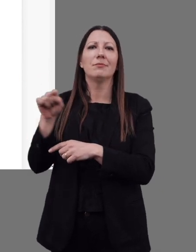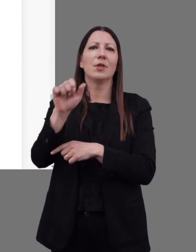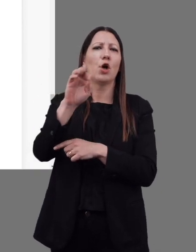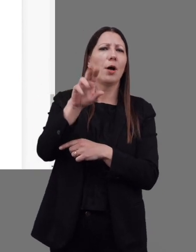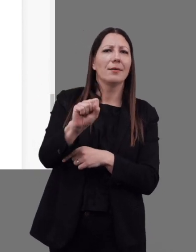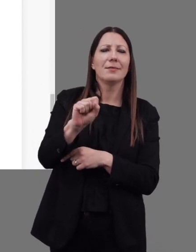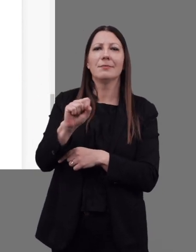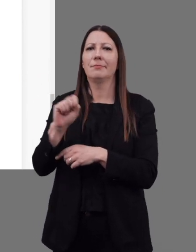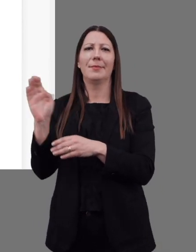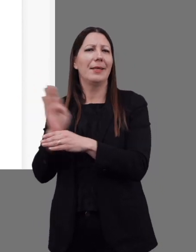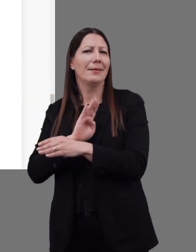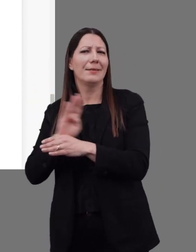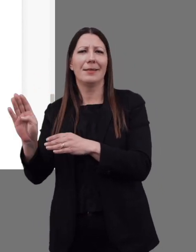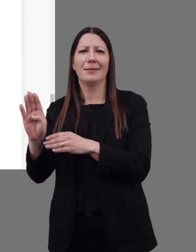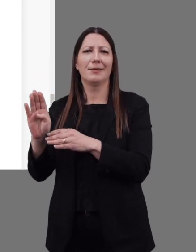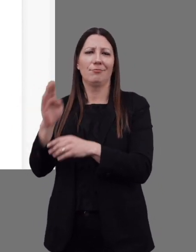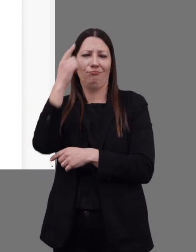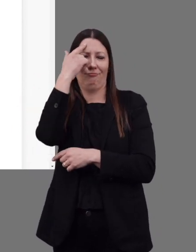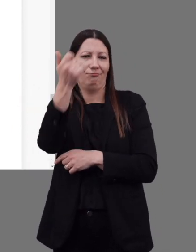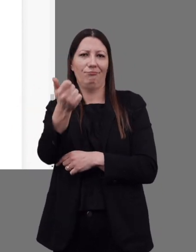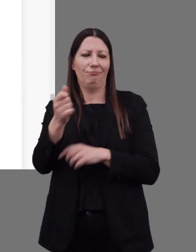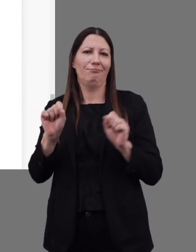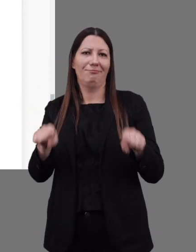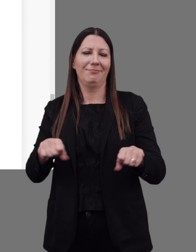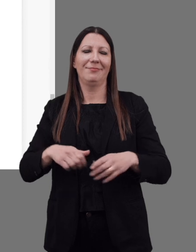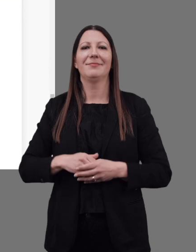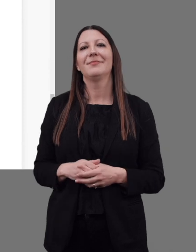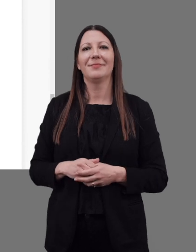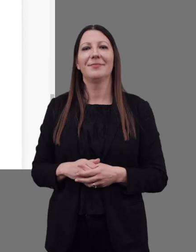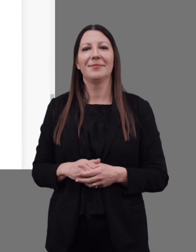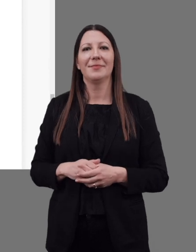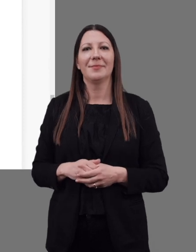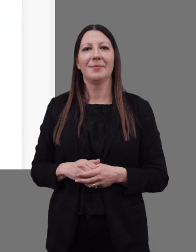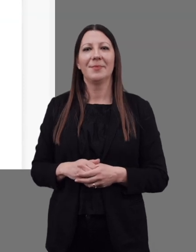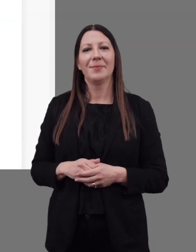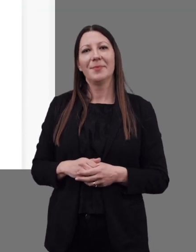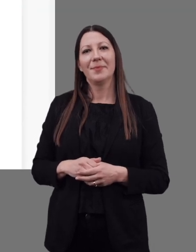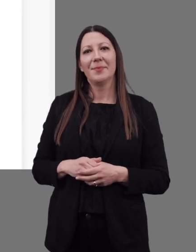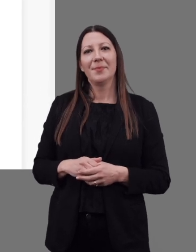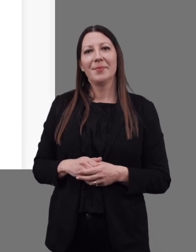Arts courses, some business courses, whatever you would like to take.